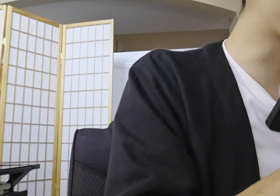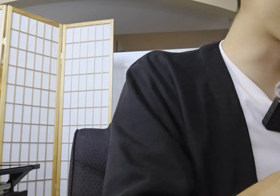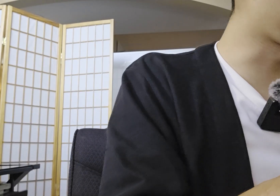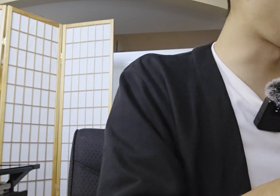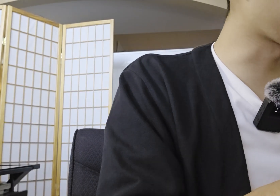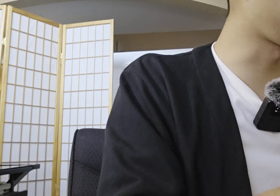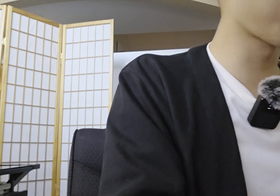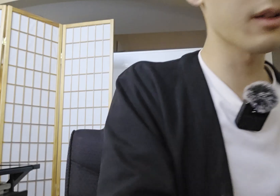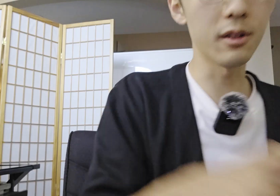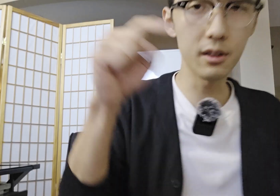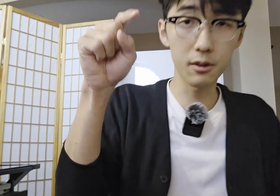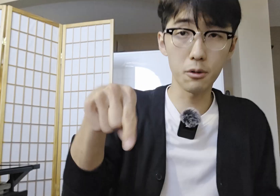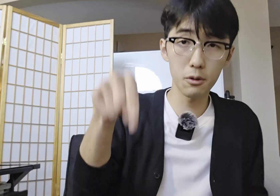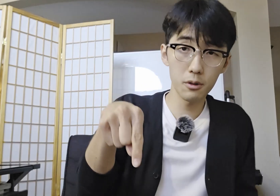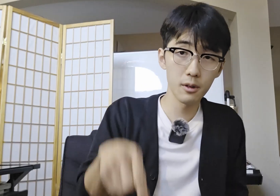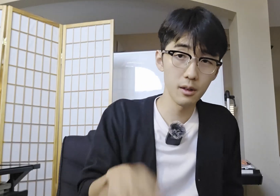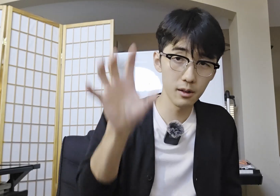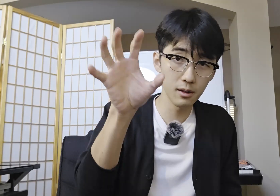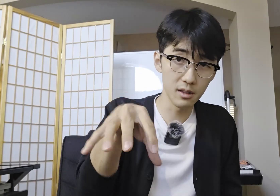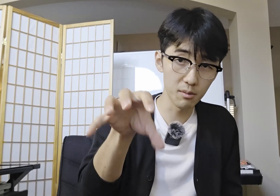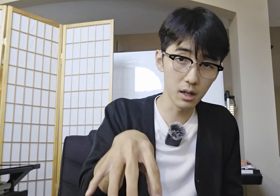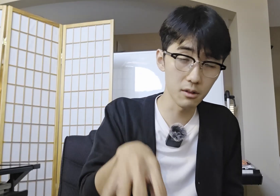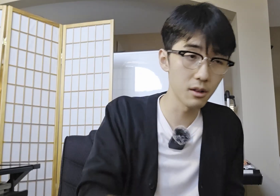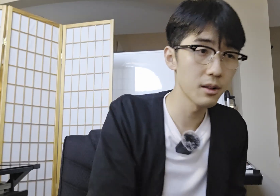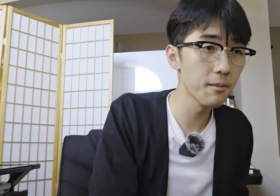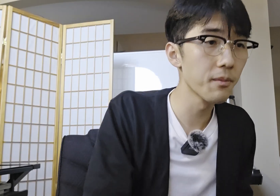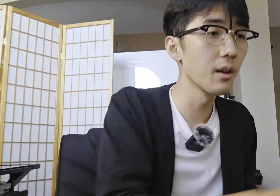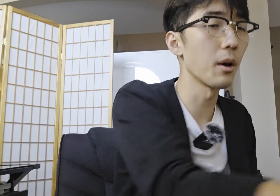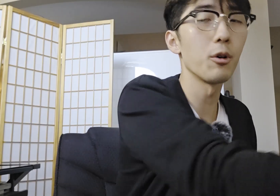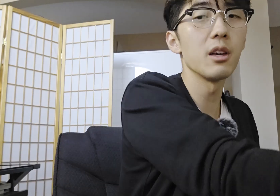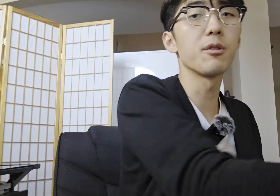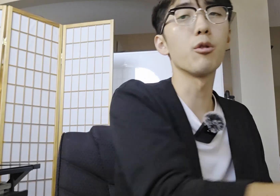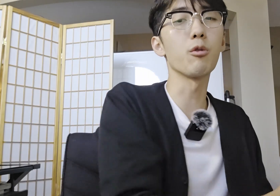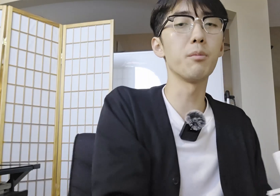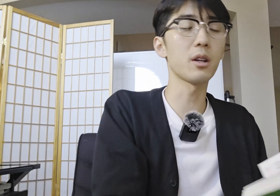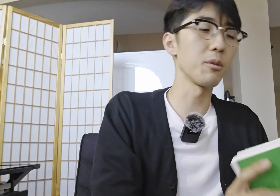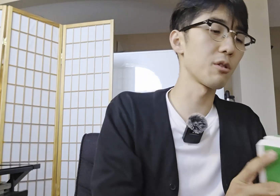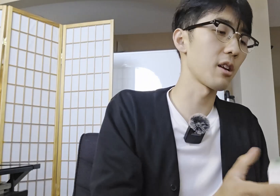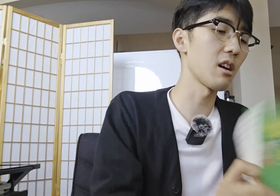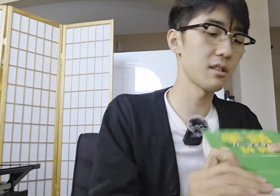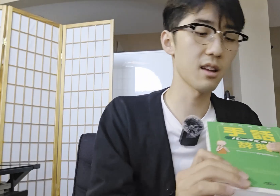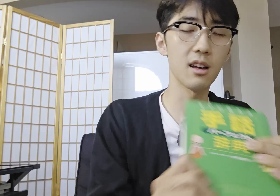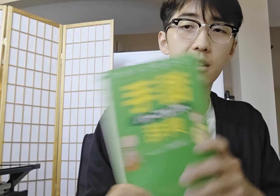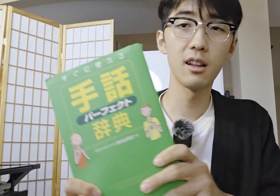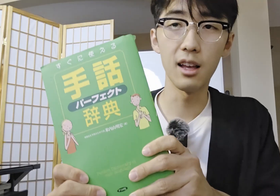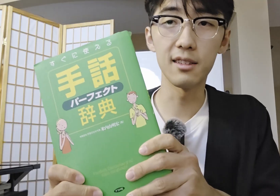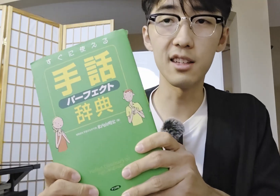that is basho. So this is koko. This is basho. By the way, if you're wondering what book I'm using right now, it's this